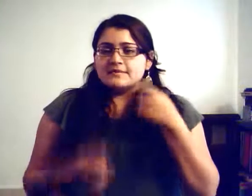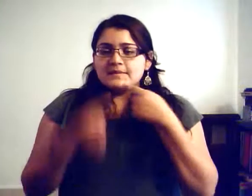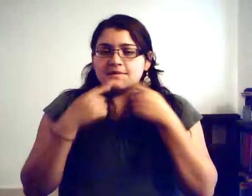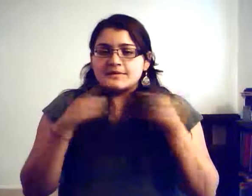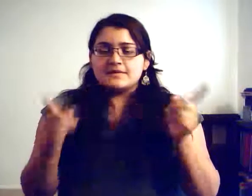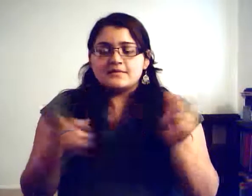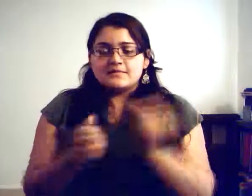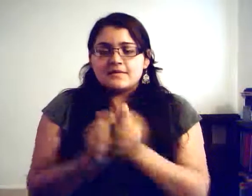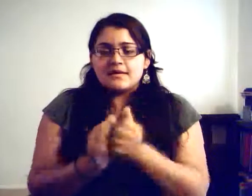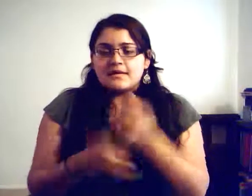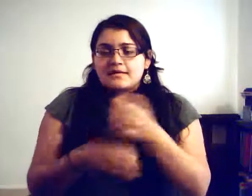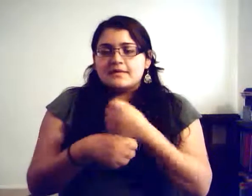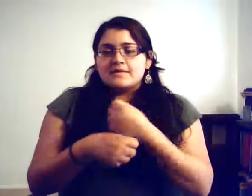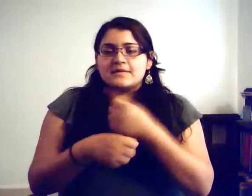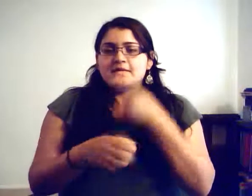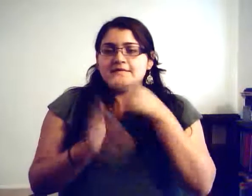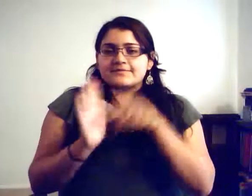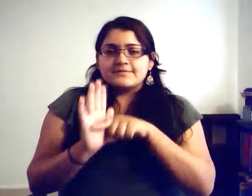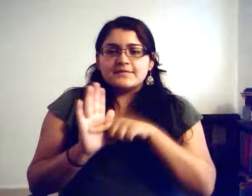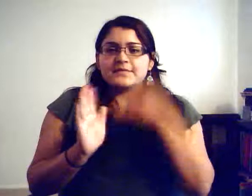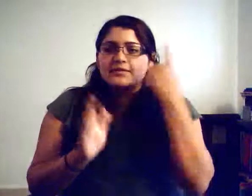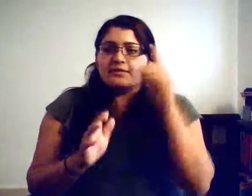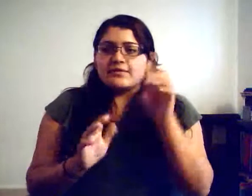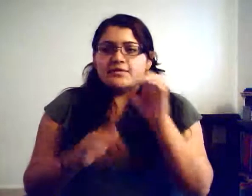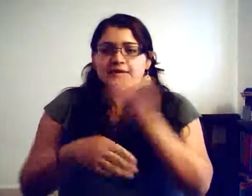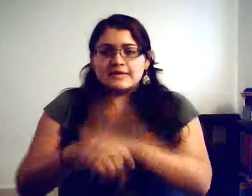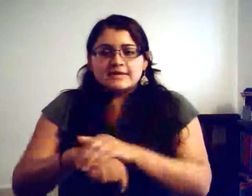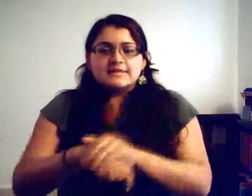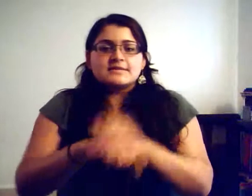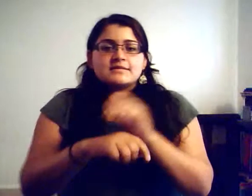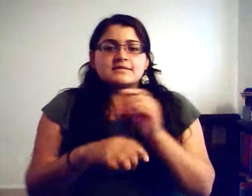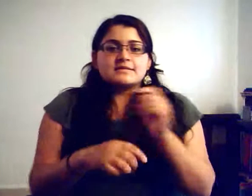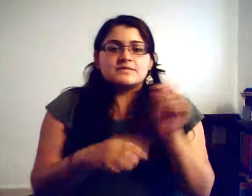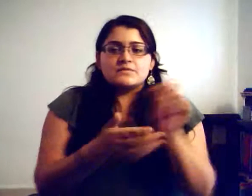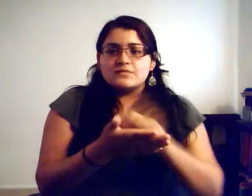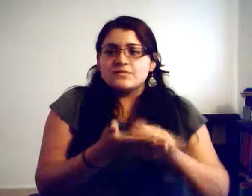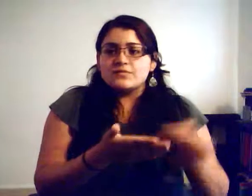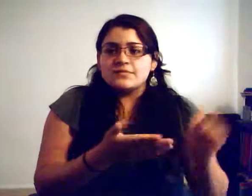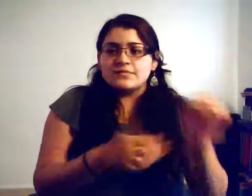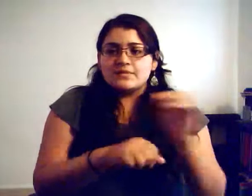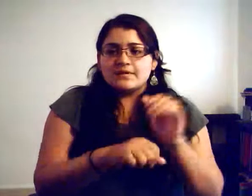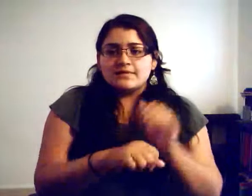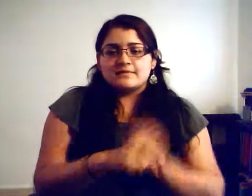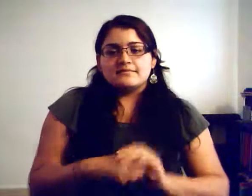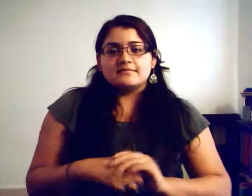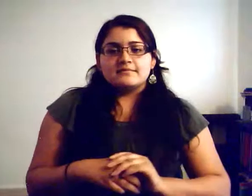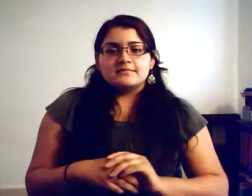English classes, and it also has application for people who are teaching content area courses such as